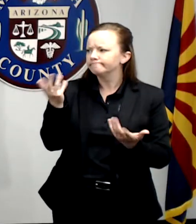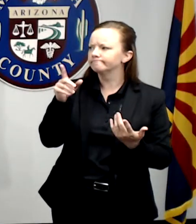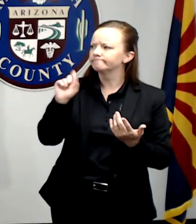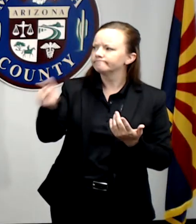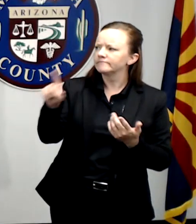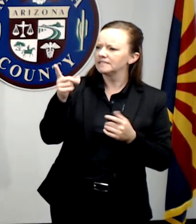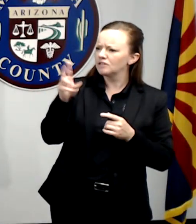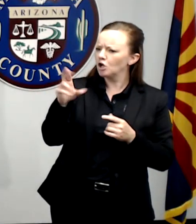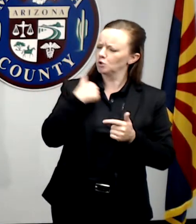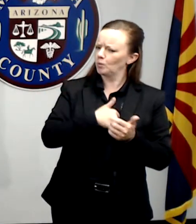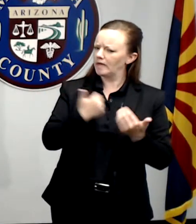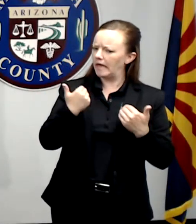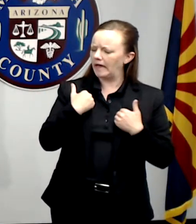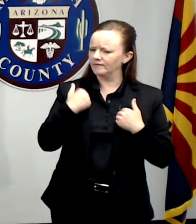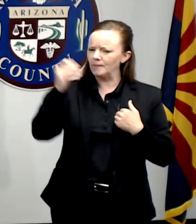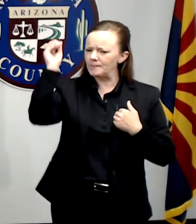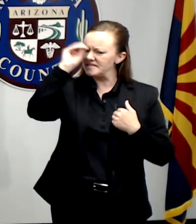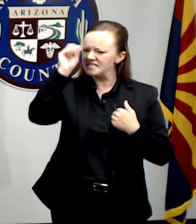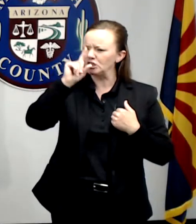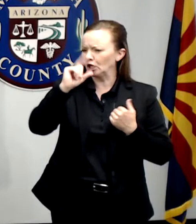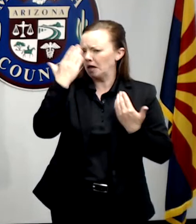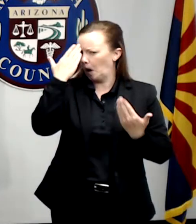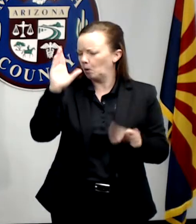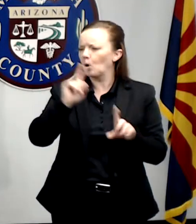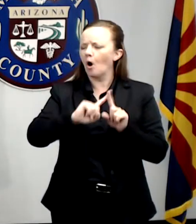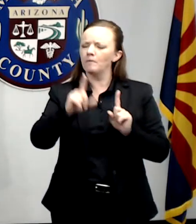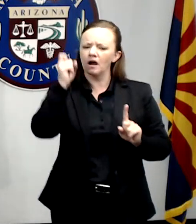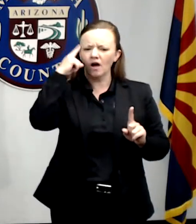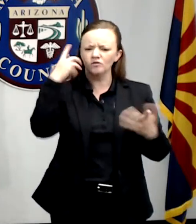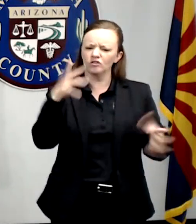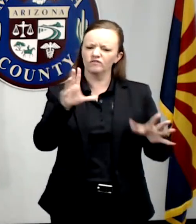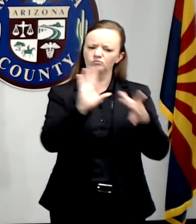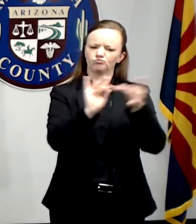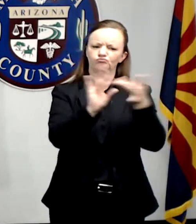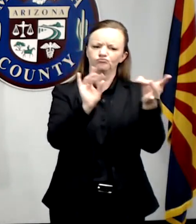something the governor spoke extensively about yesterday.